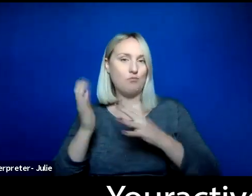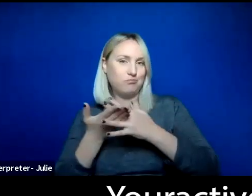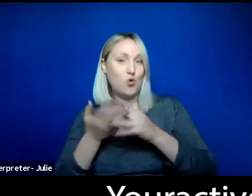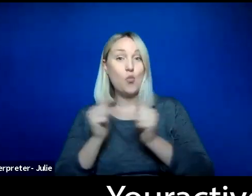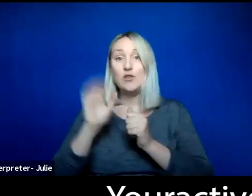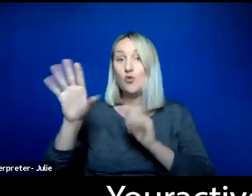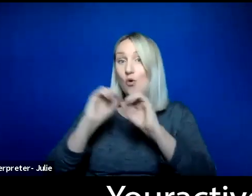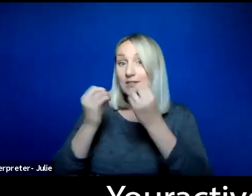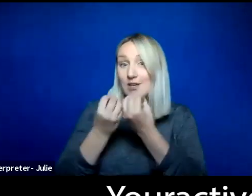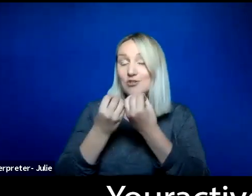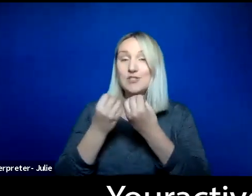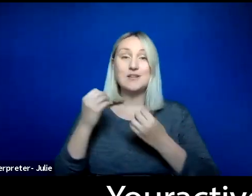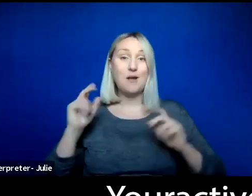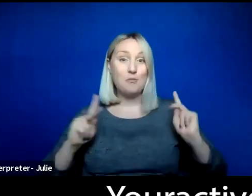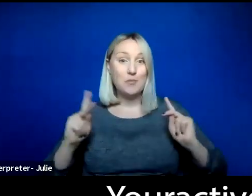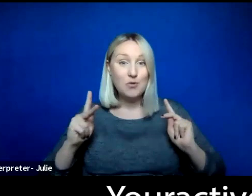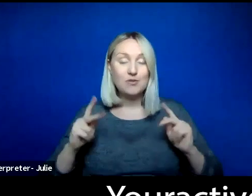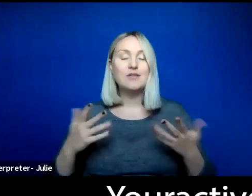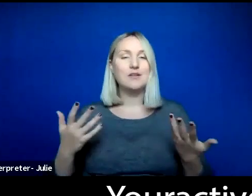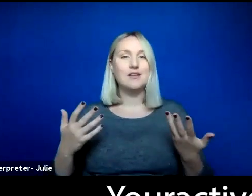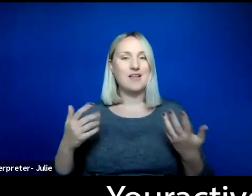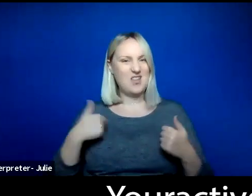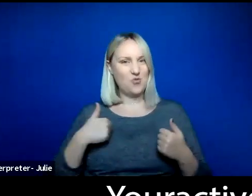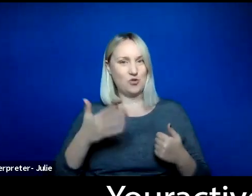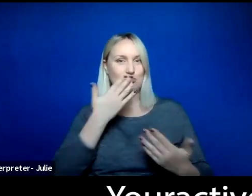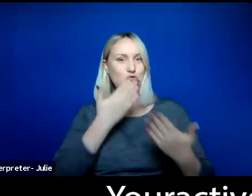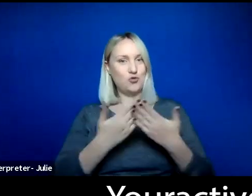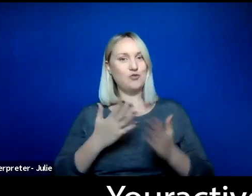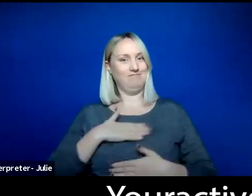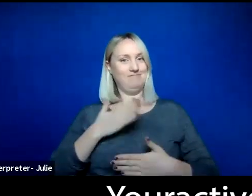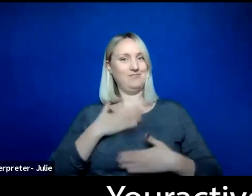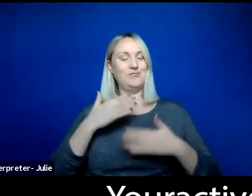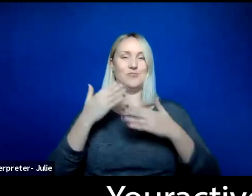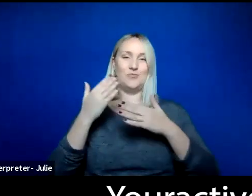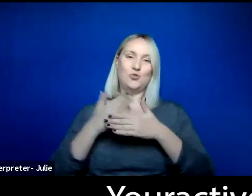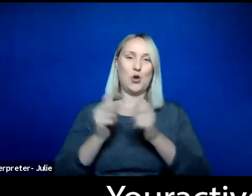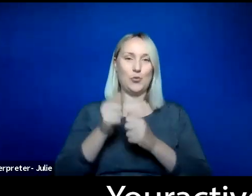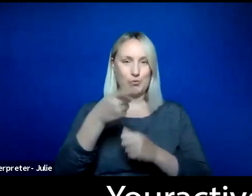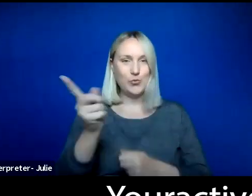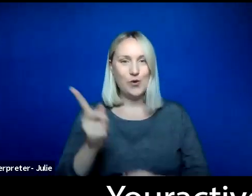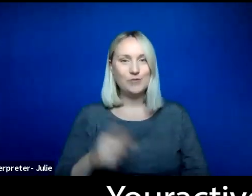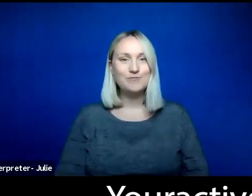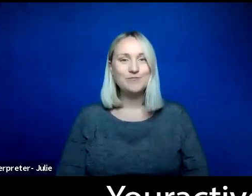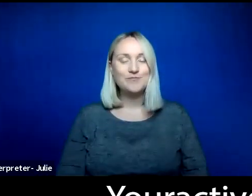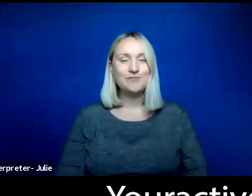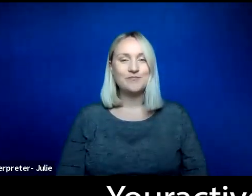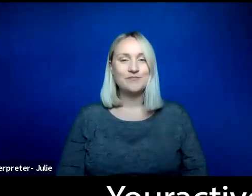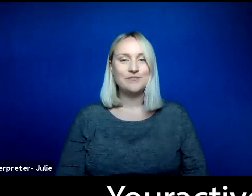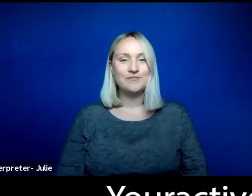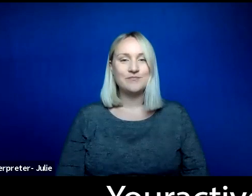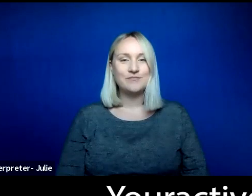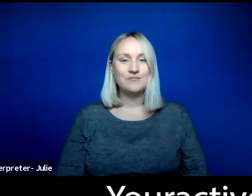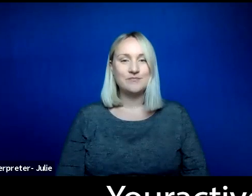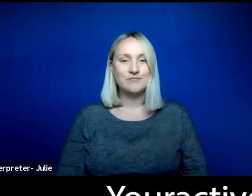organization, the constituents here. It was a great joy to share these practices with you.